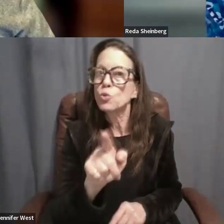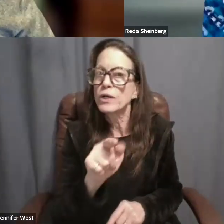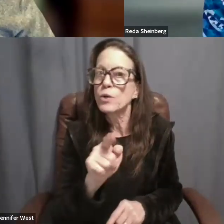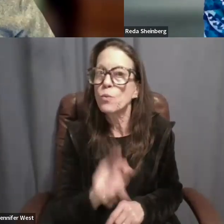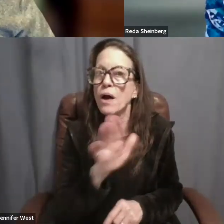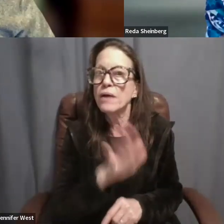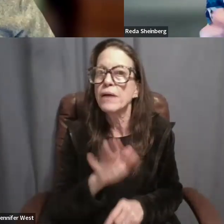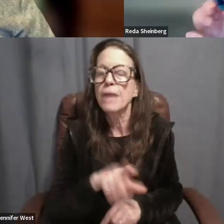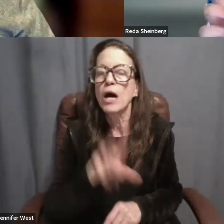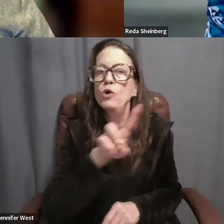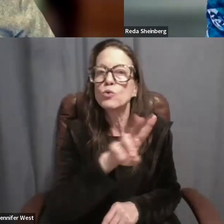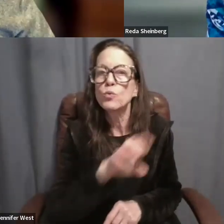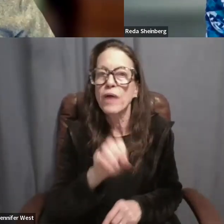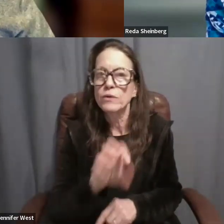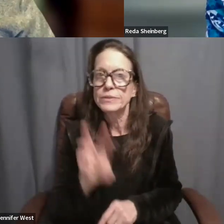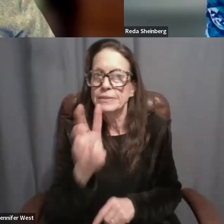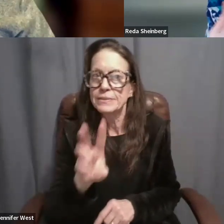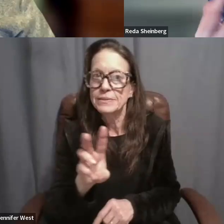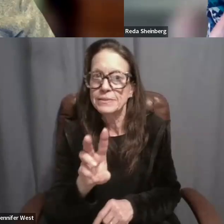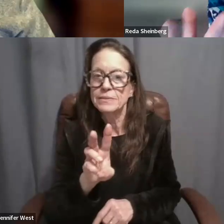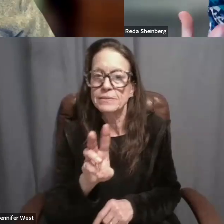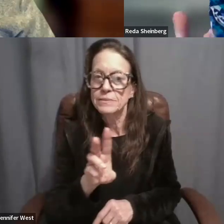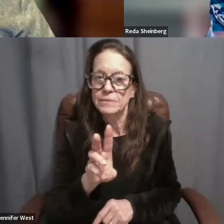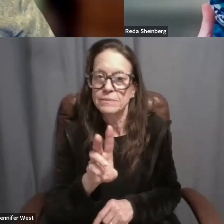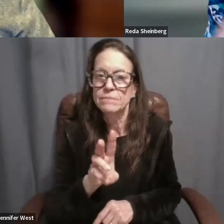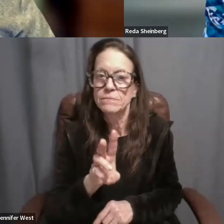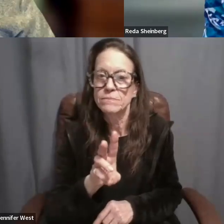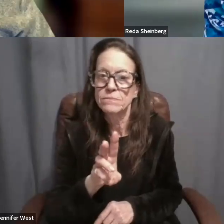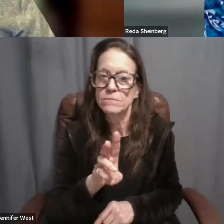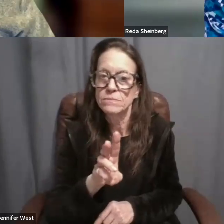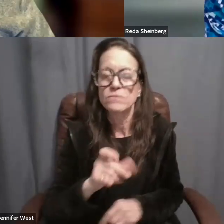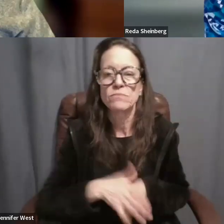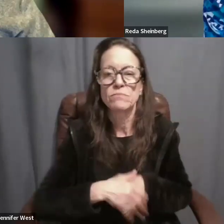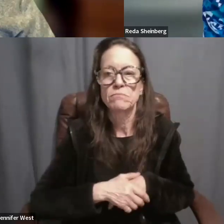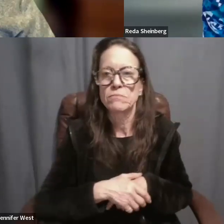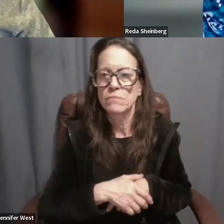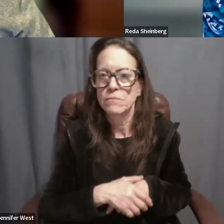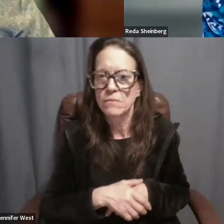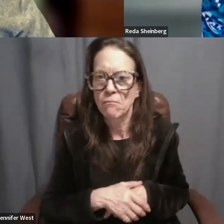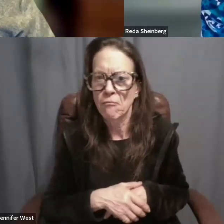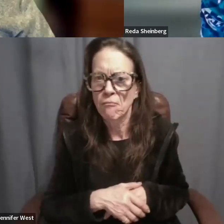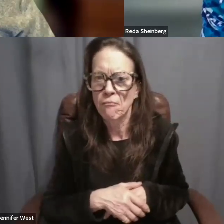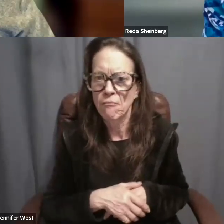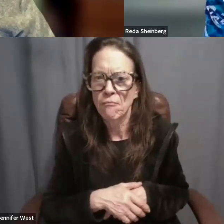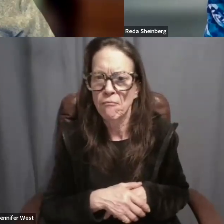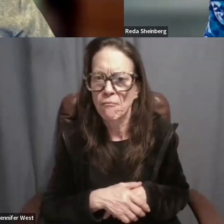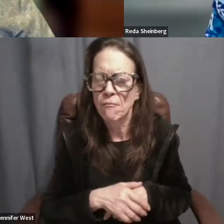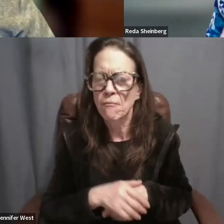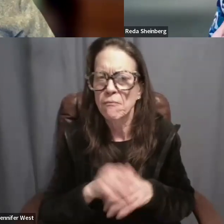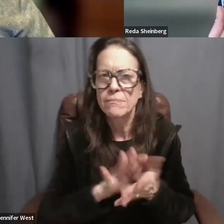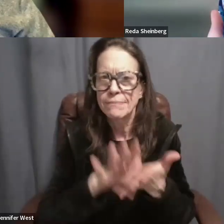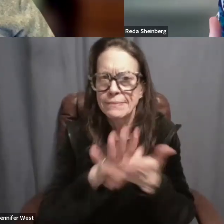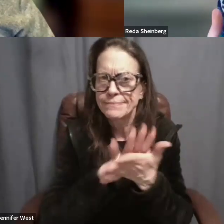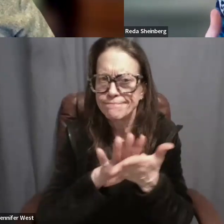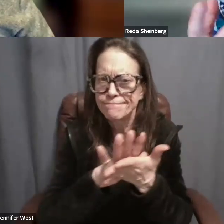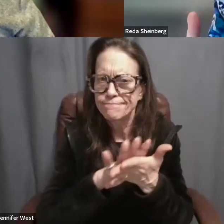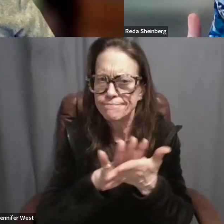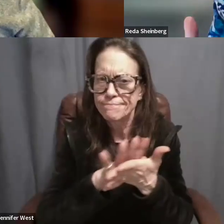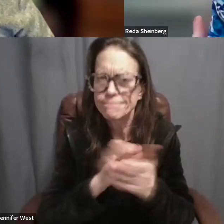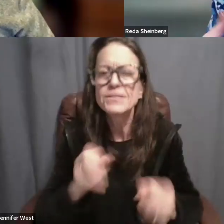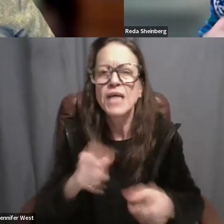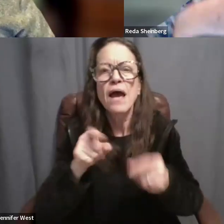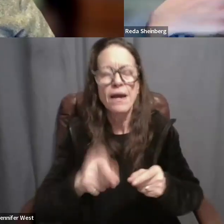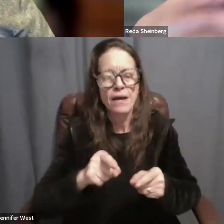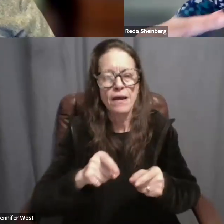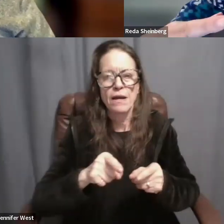2006, he had a small budget. They started with about 15 to 20 hours. So we